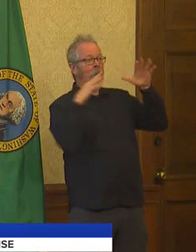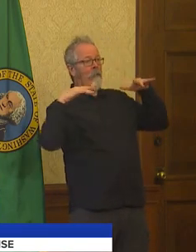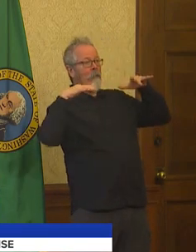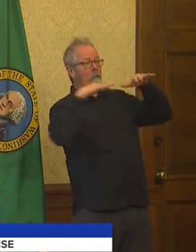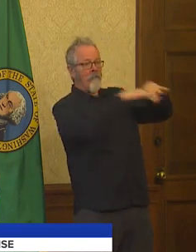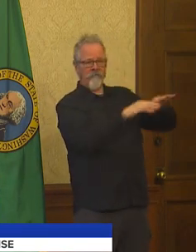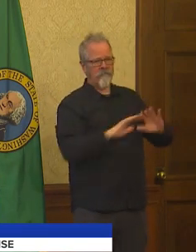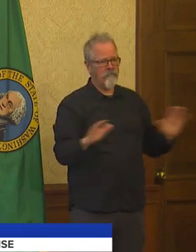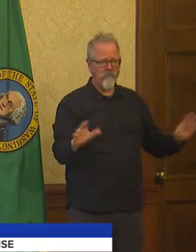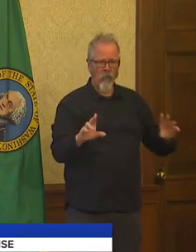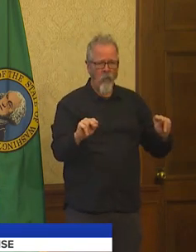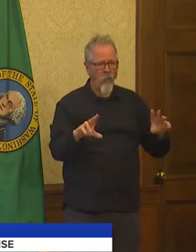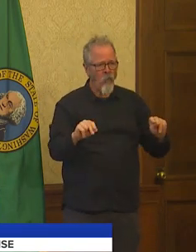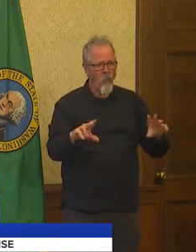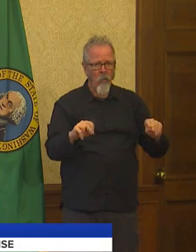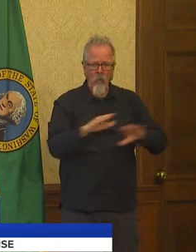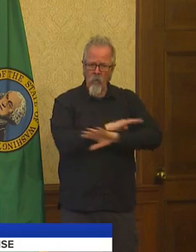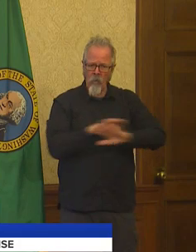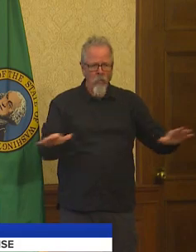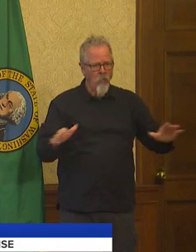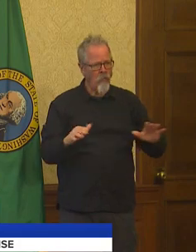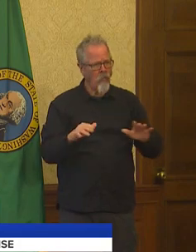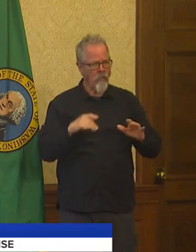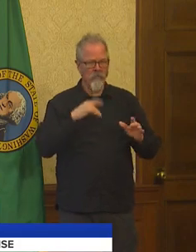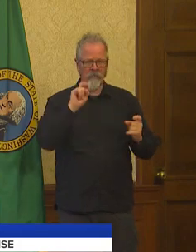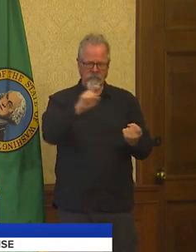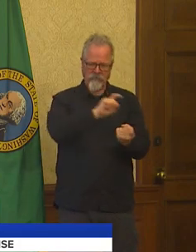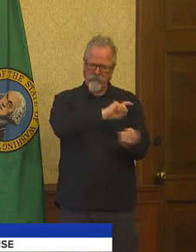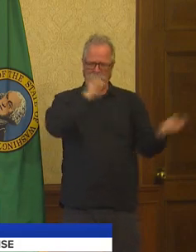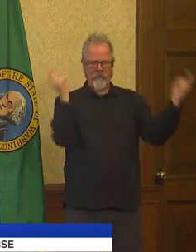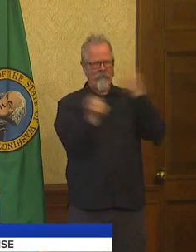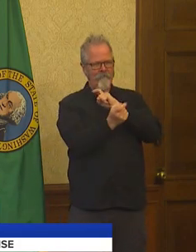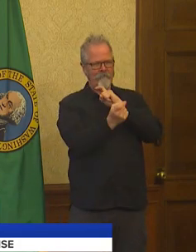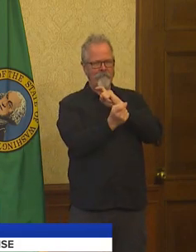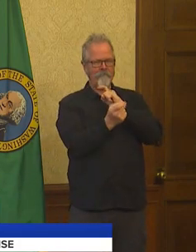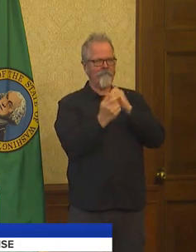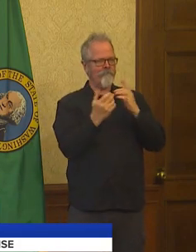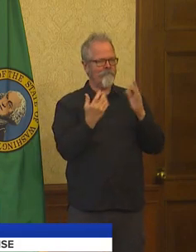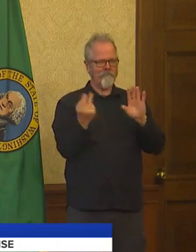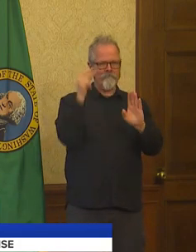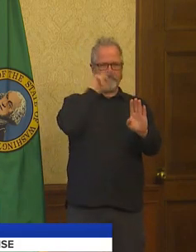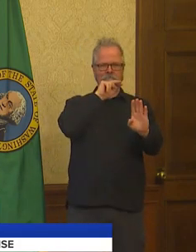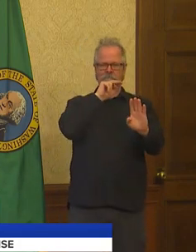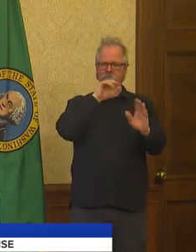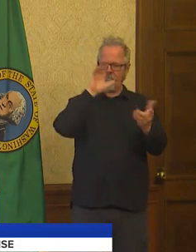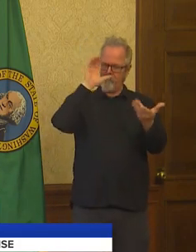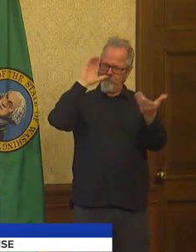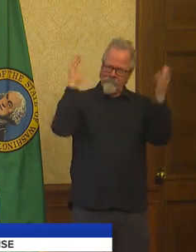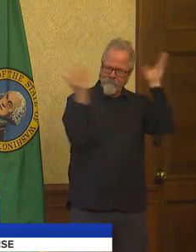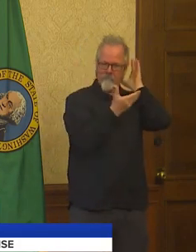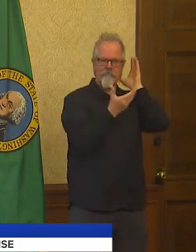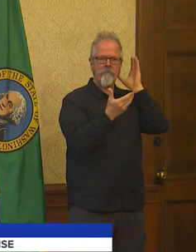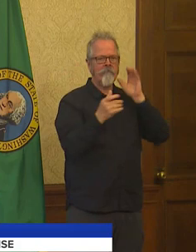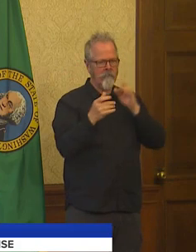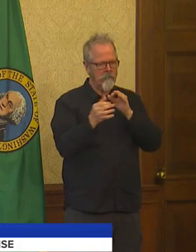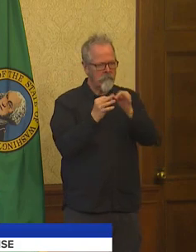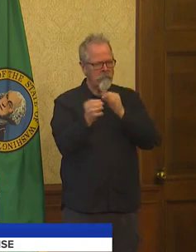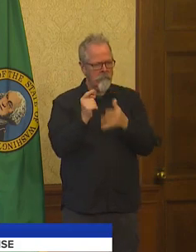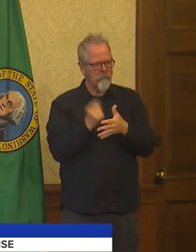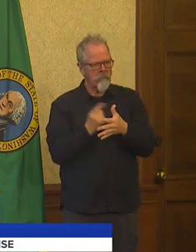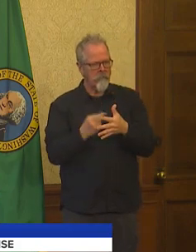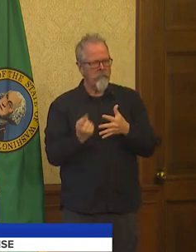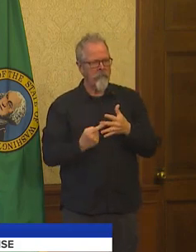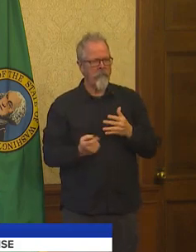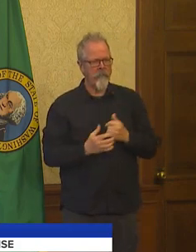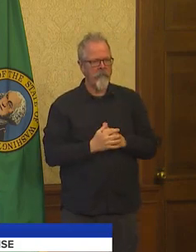again. Aside from today's announcement, any additional relaxing of outdoor recreation restrictions will depend